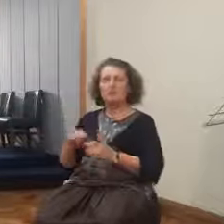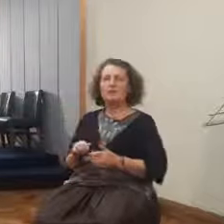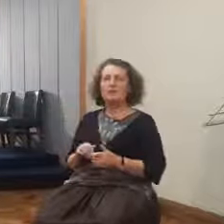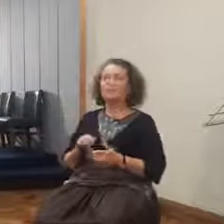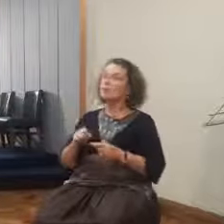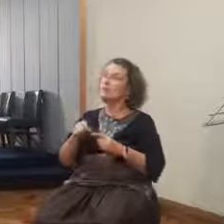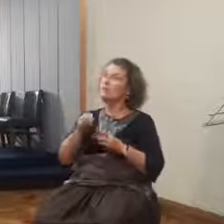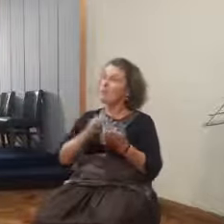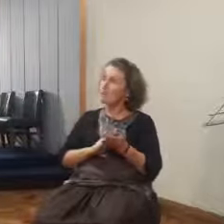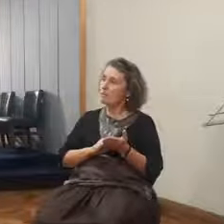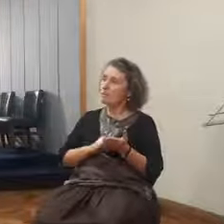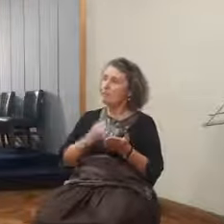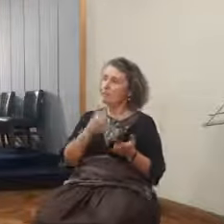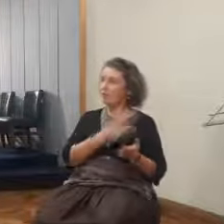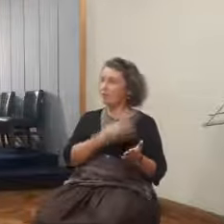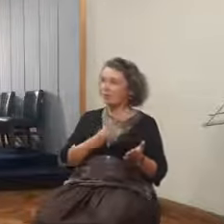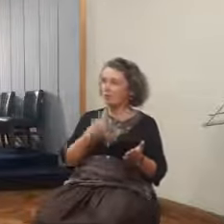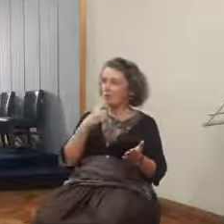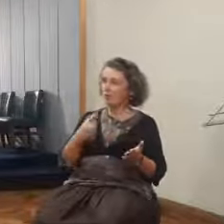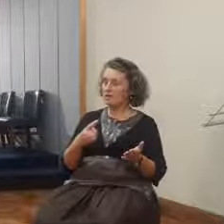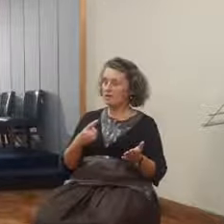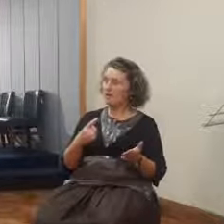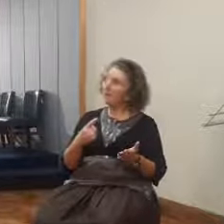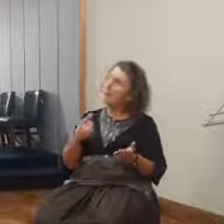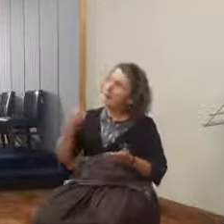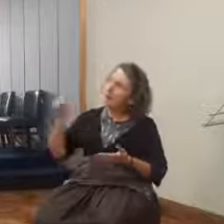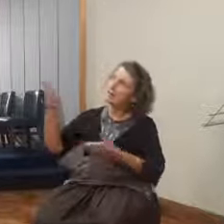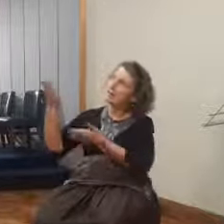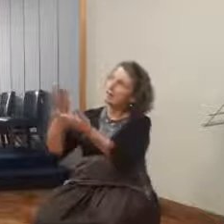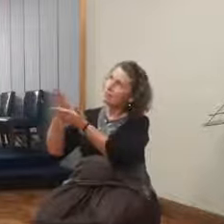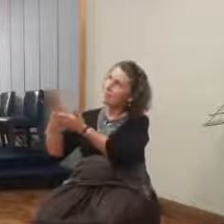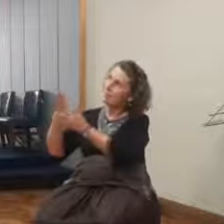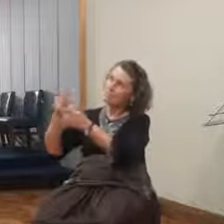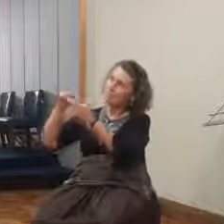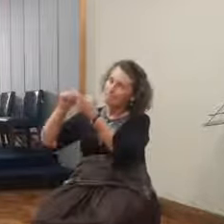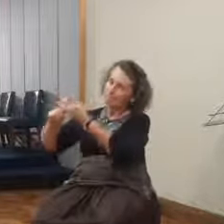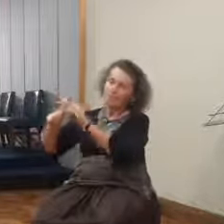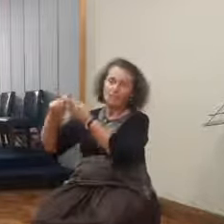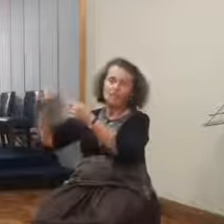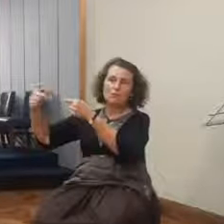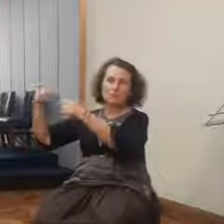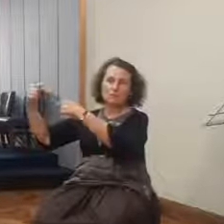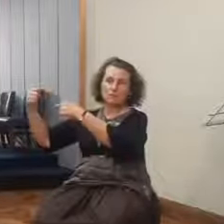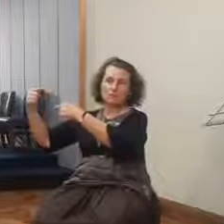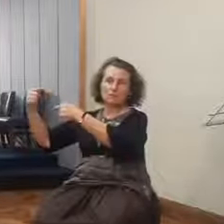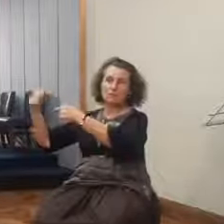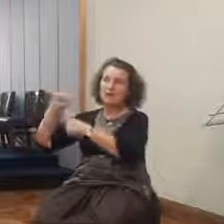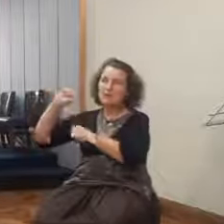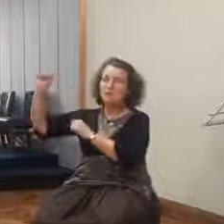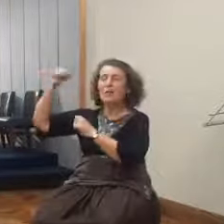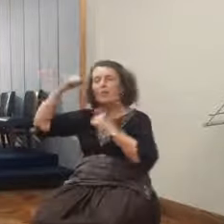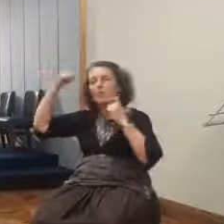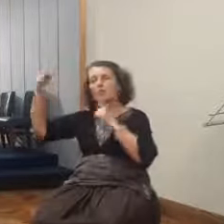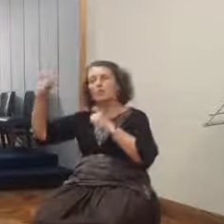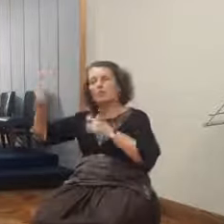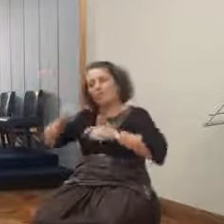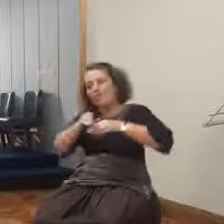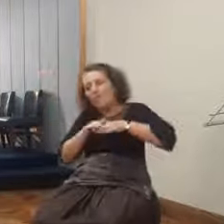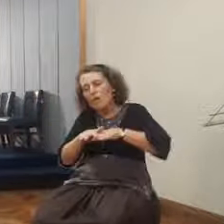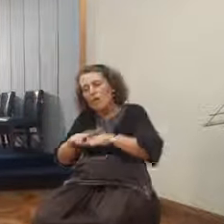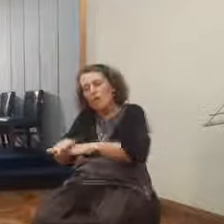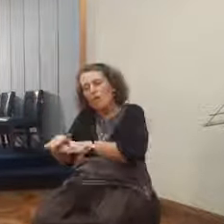standeth forever, the thoughts of his heart to all generations, that we should be